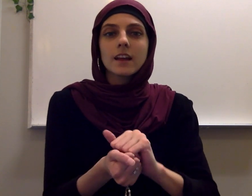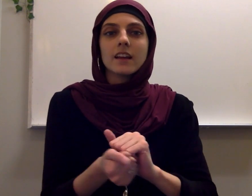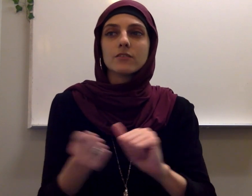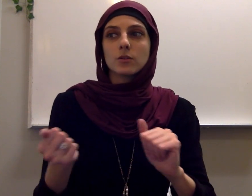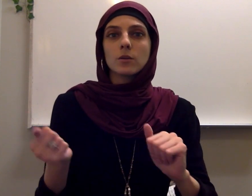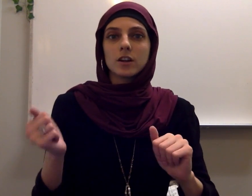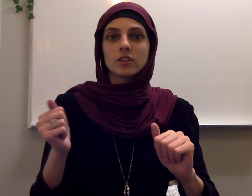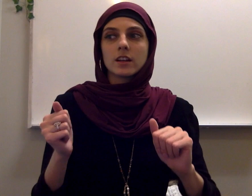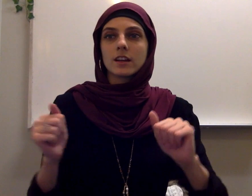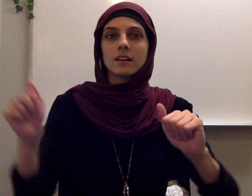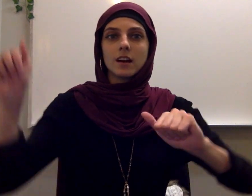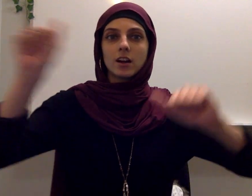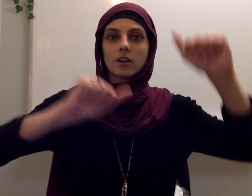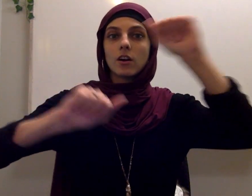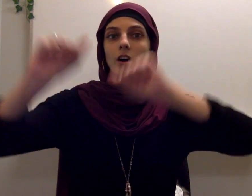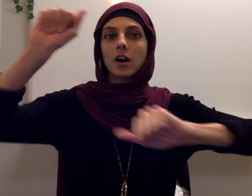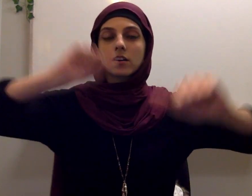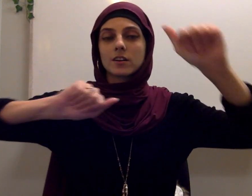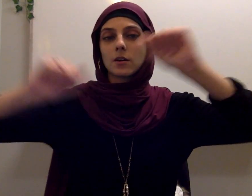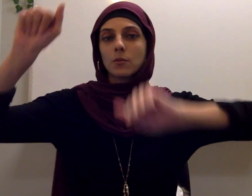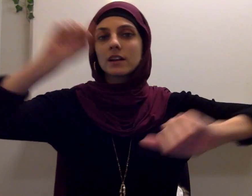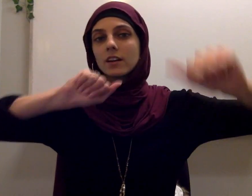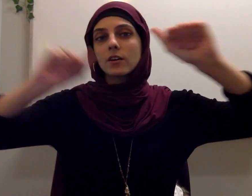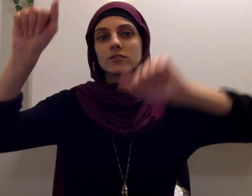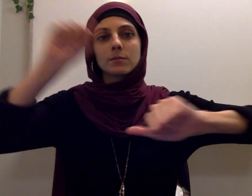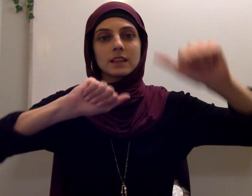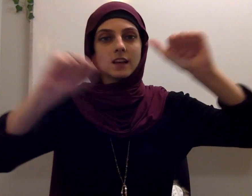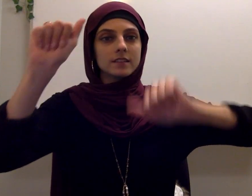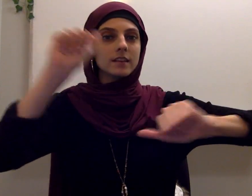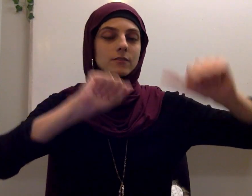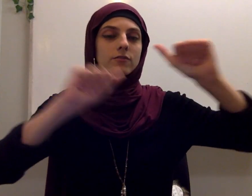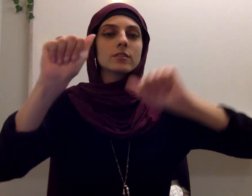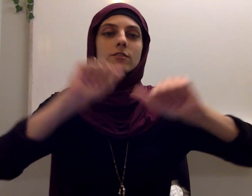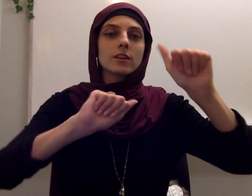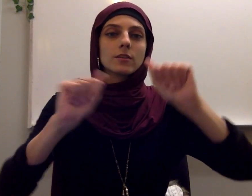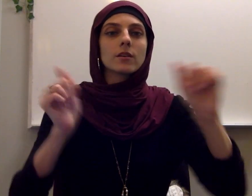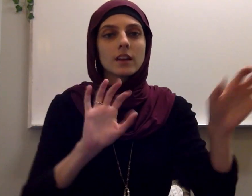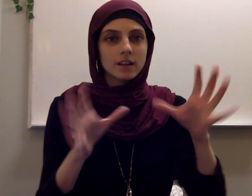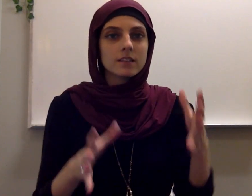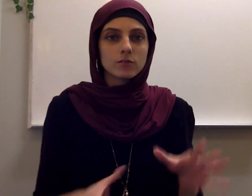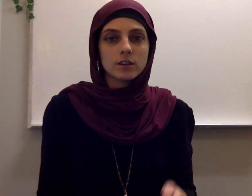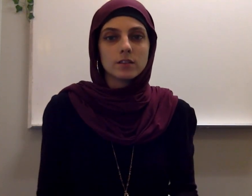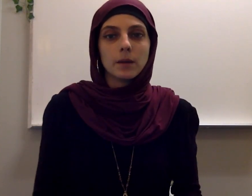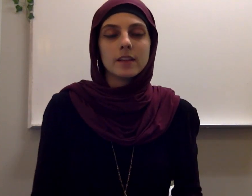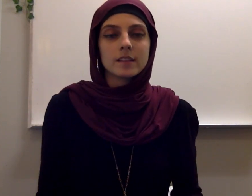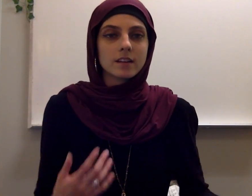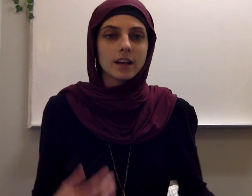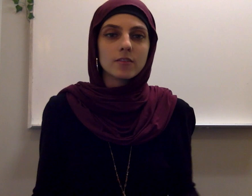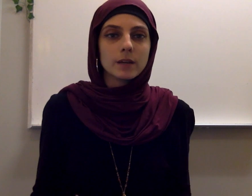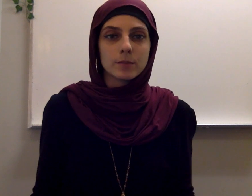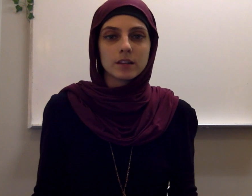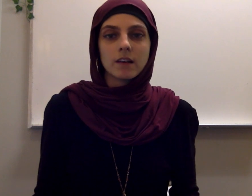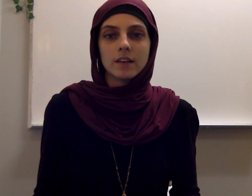if you're washing a car or a window, something that's in front of you, sort of depends. It kind of becomes a